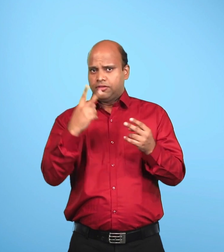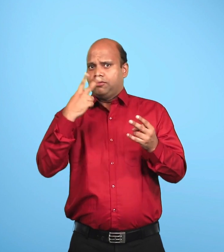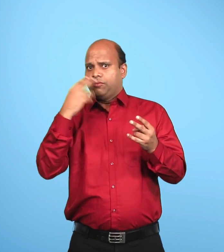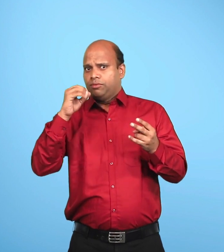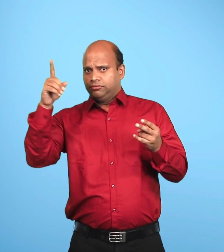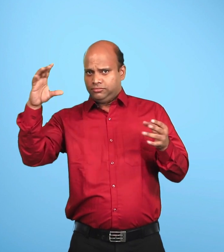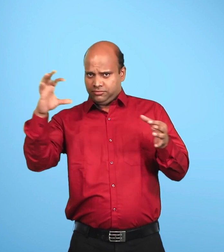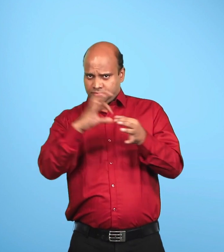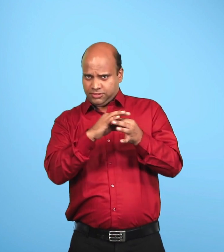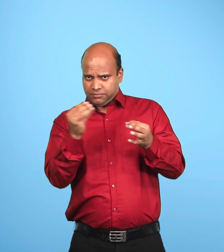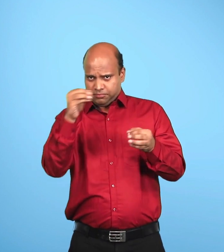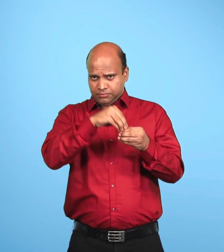into young plants.